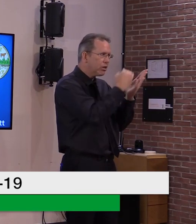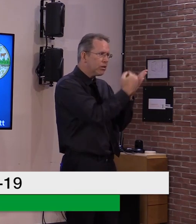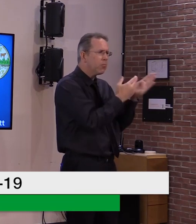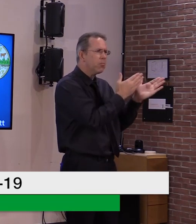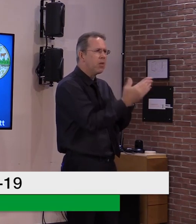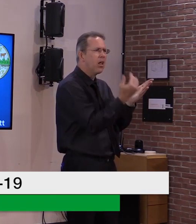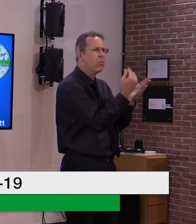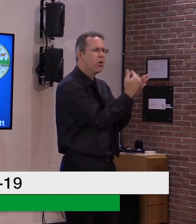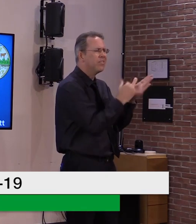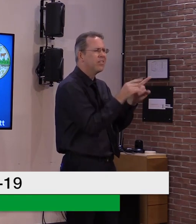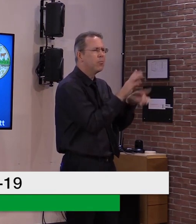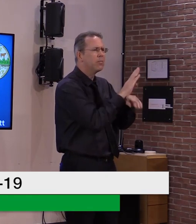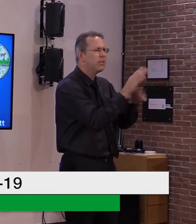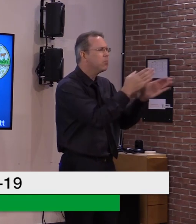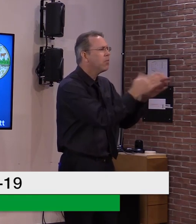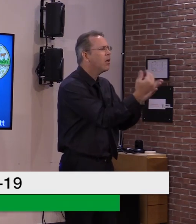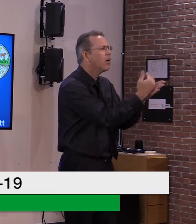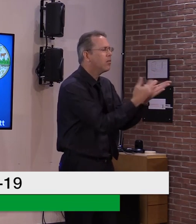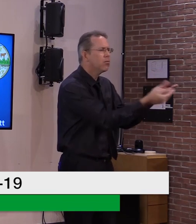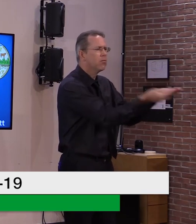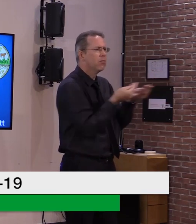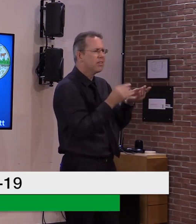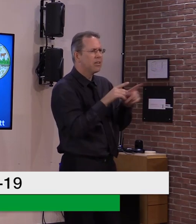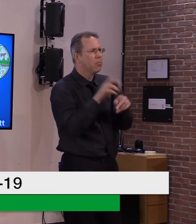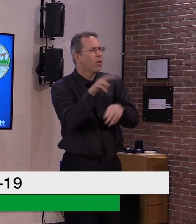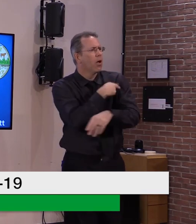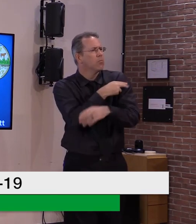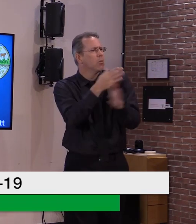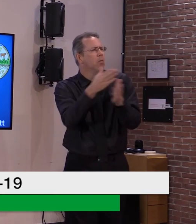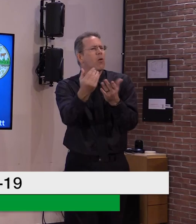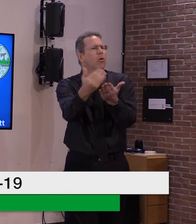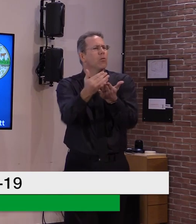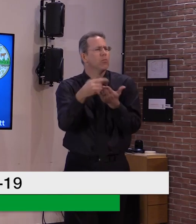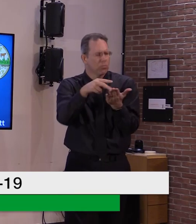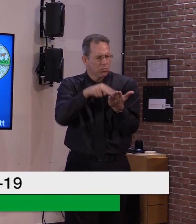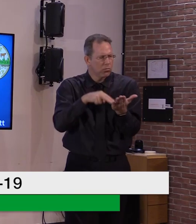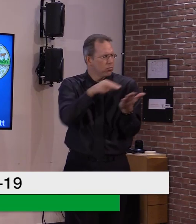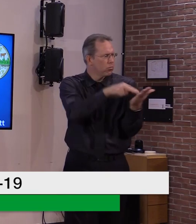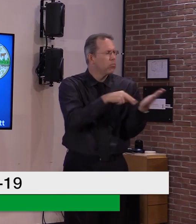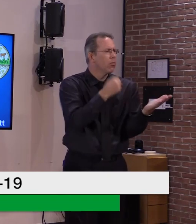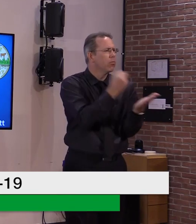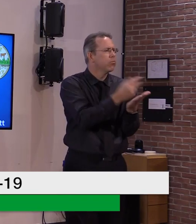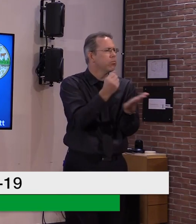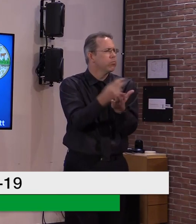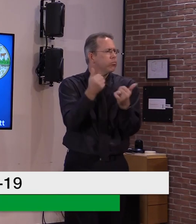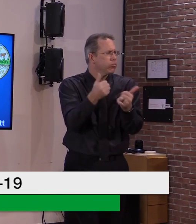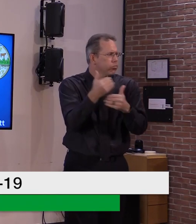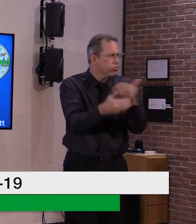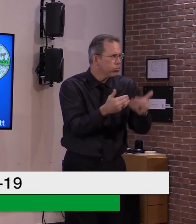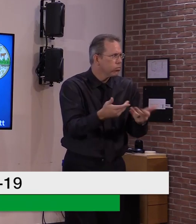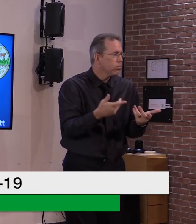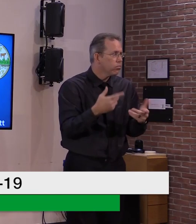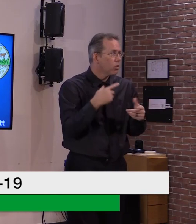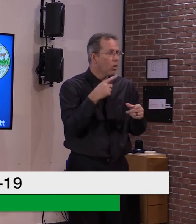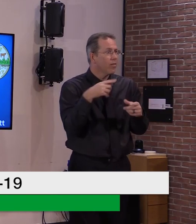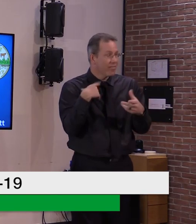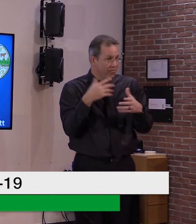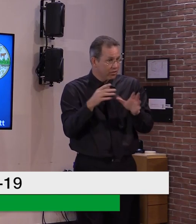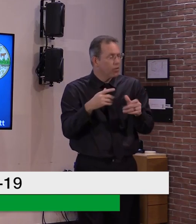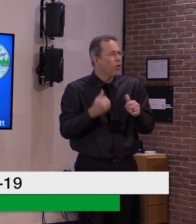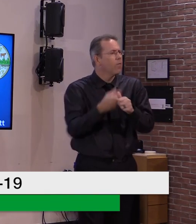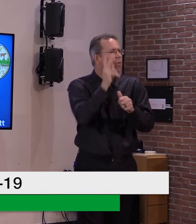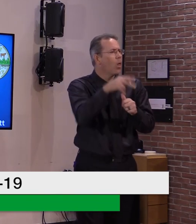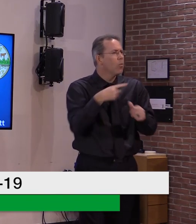i can obviously get a little look into making sure that that's been adhered to to this point in time because it is